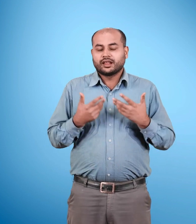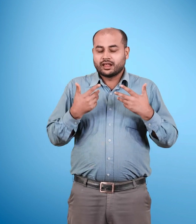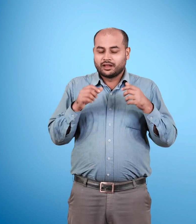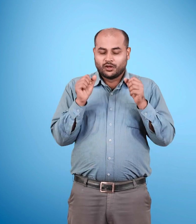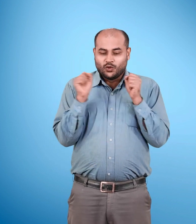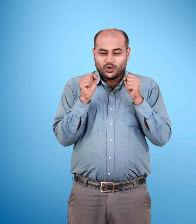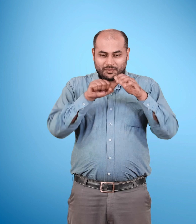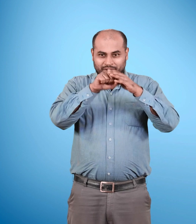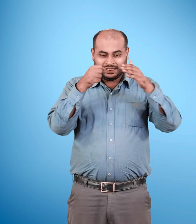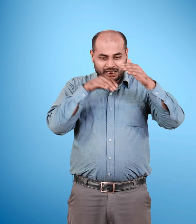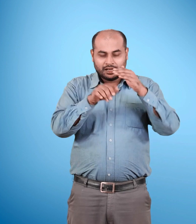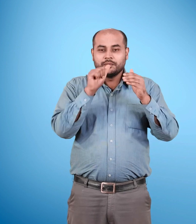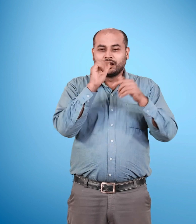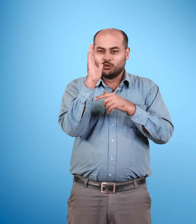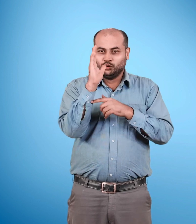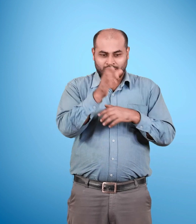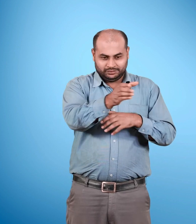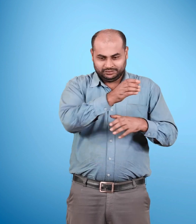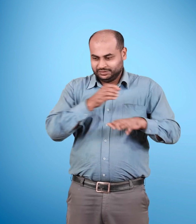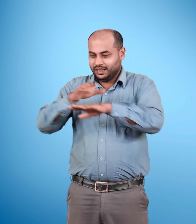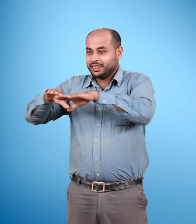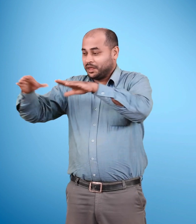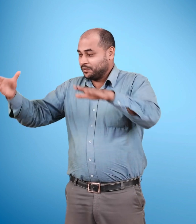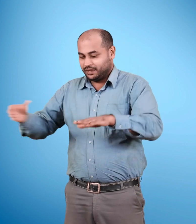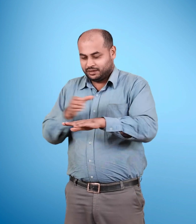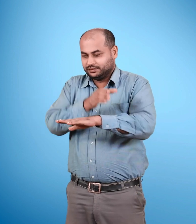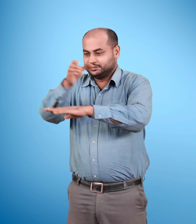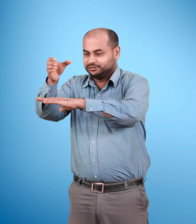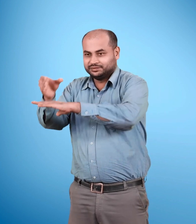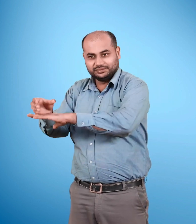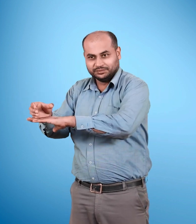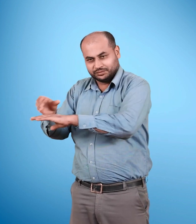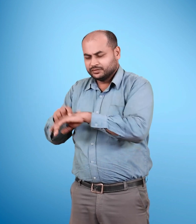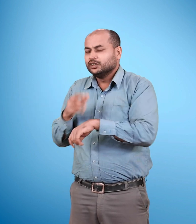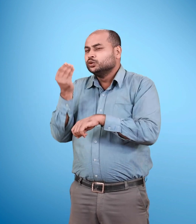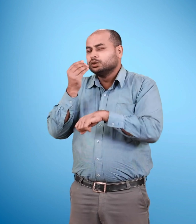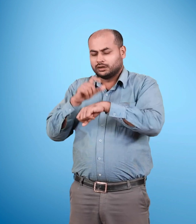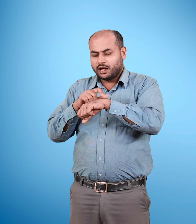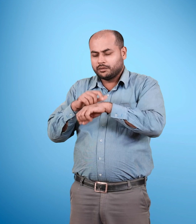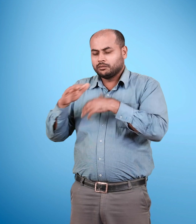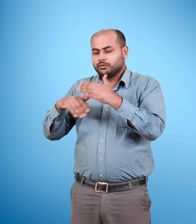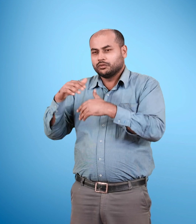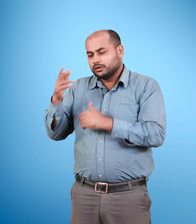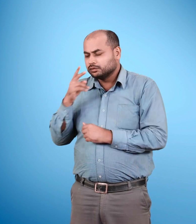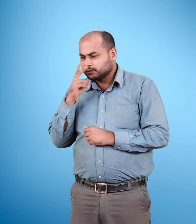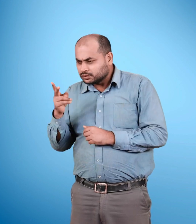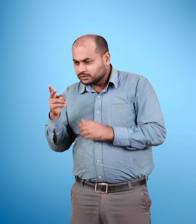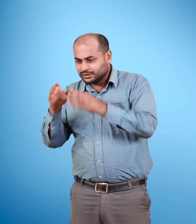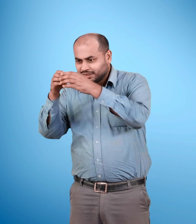Take out a cooled bottle of water from refrigerator and keep it on a table. After some time, you notice a